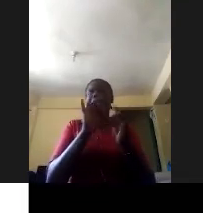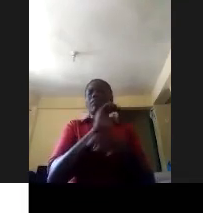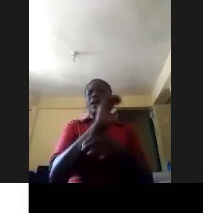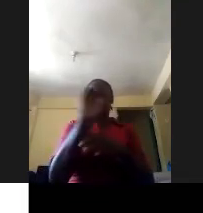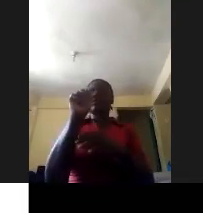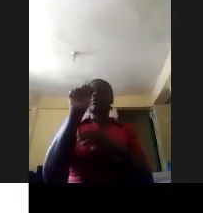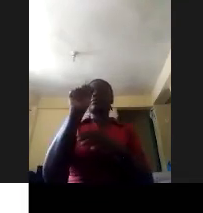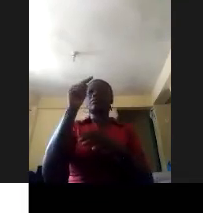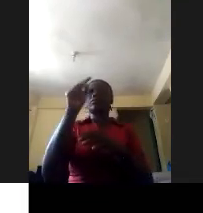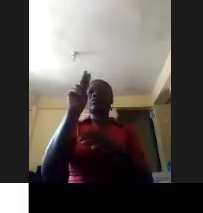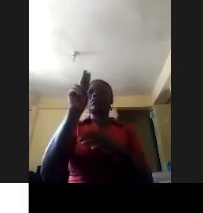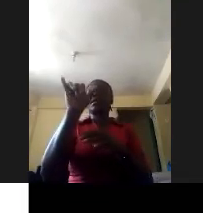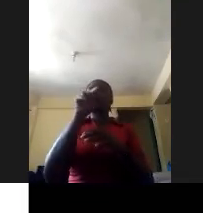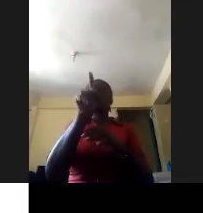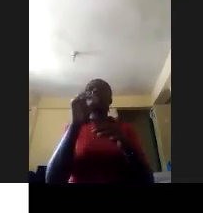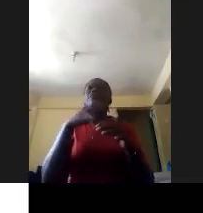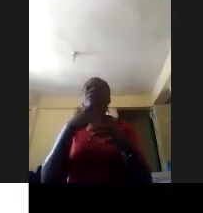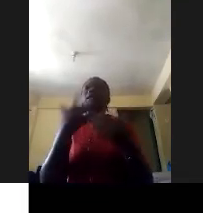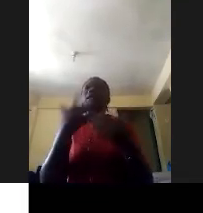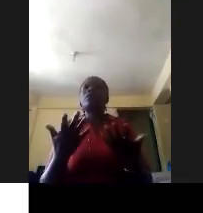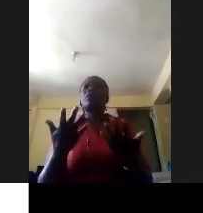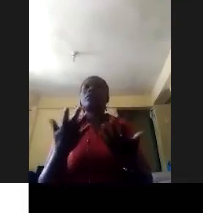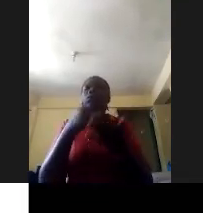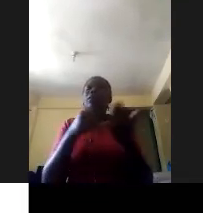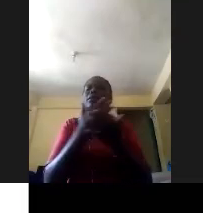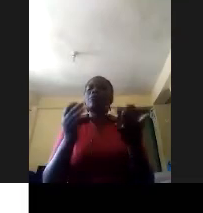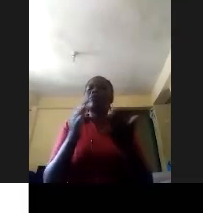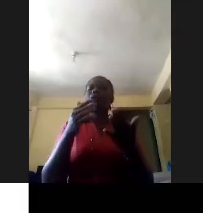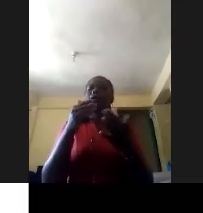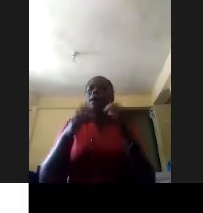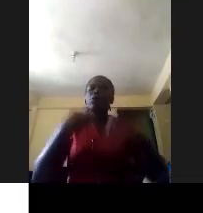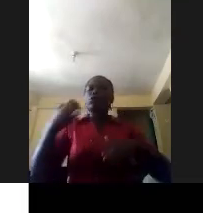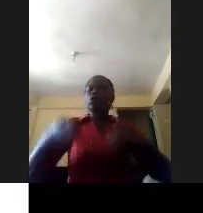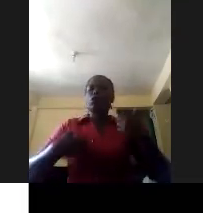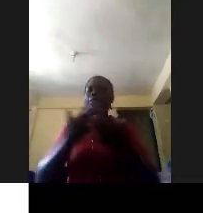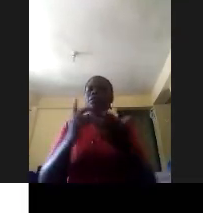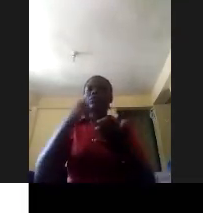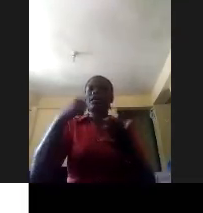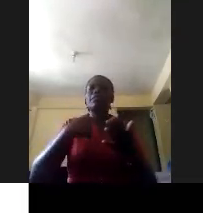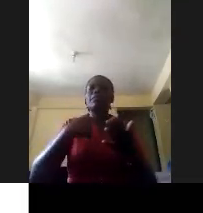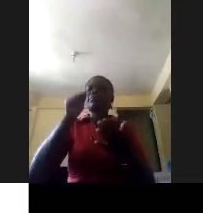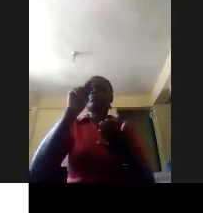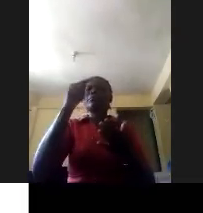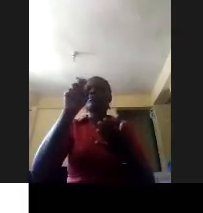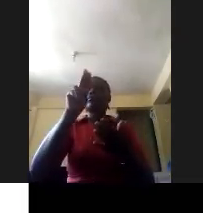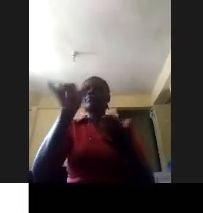feeling right now? What are some of your words, emotion words, Anthony, please, if you can help us?